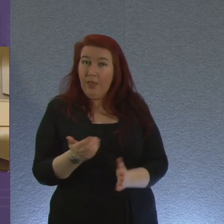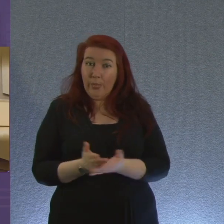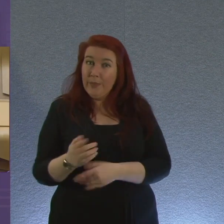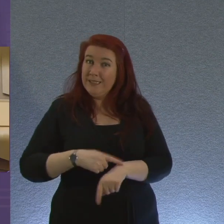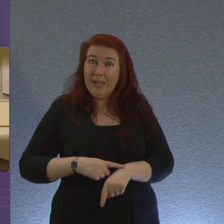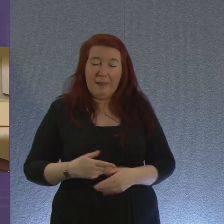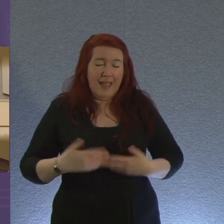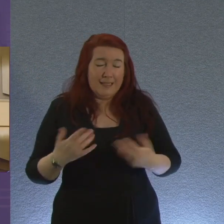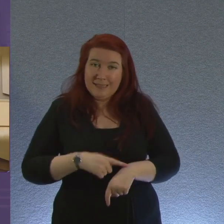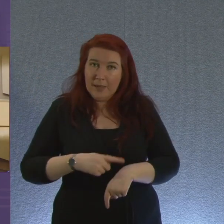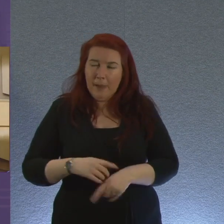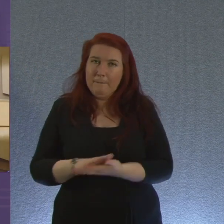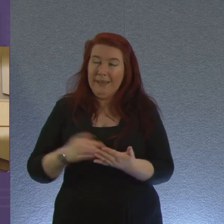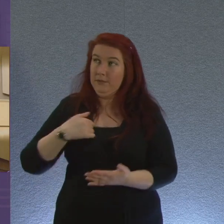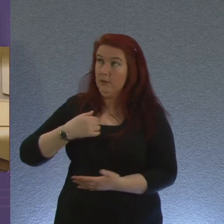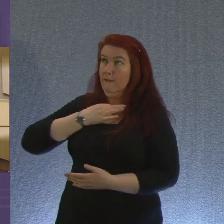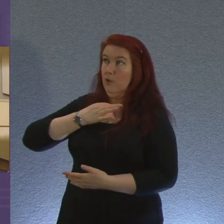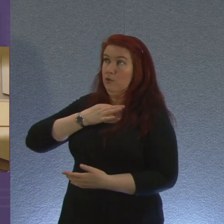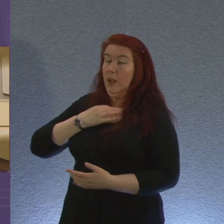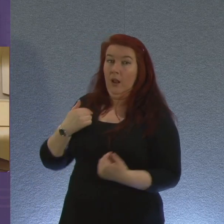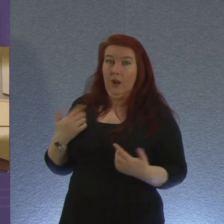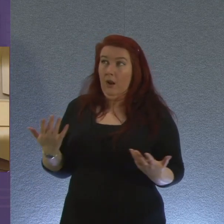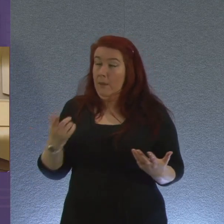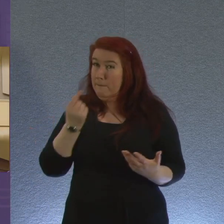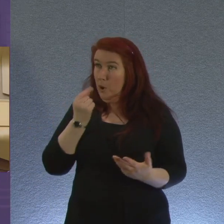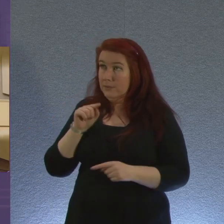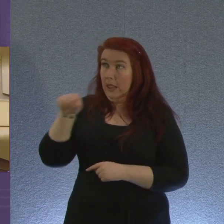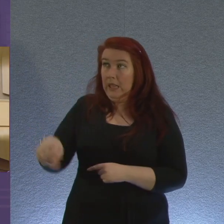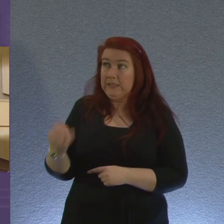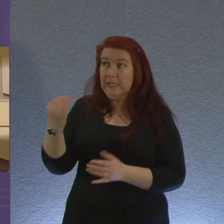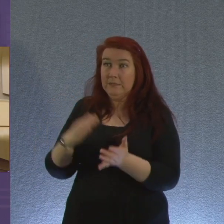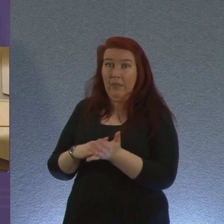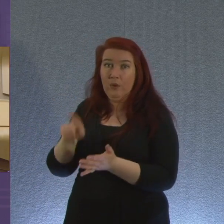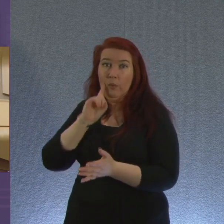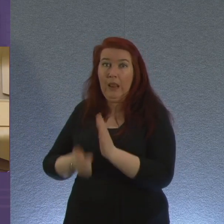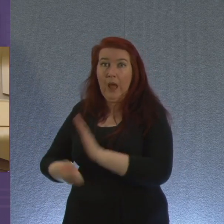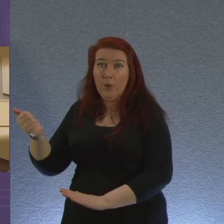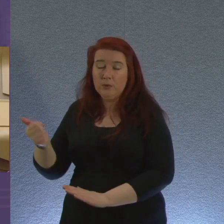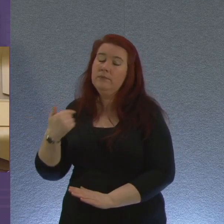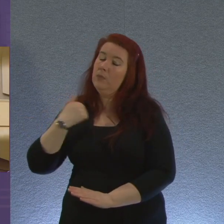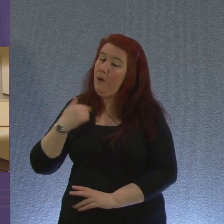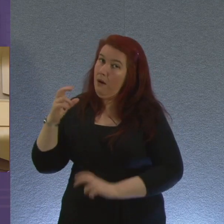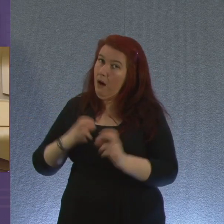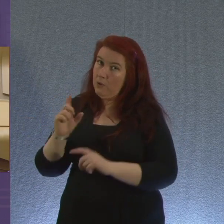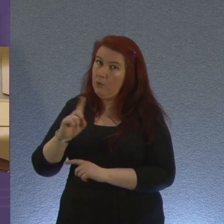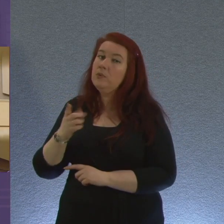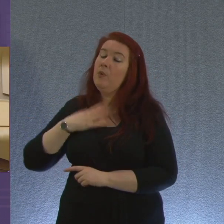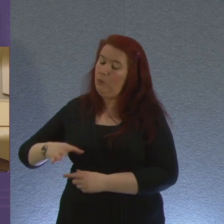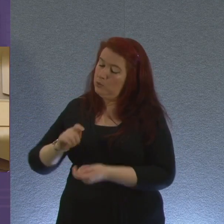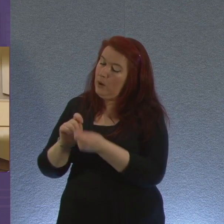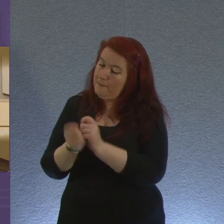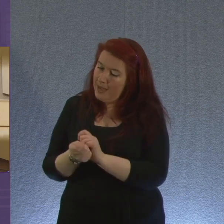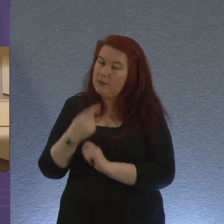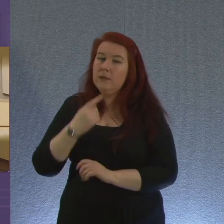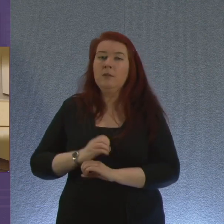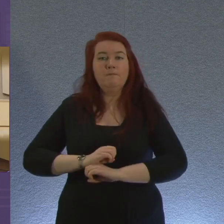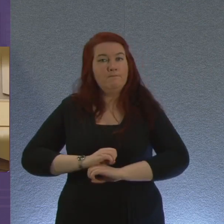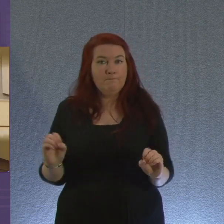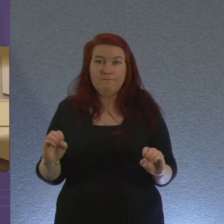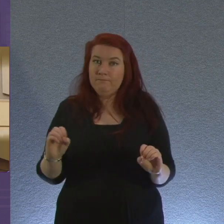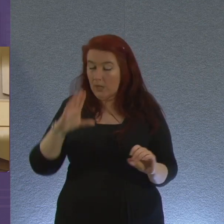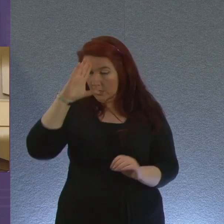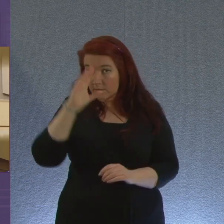crisis knowing that they will be evicted in 6 months' time. So we argue and will bring forward amendments that there should be no notices to quit